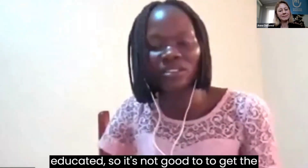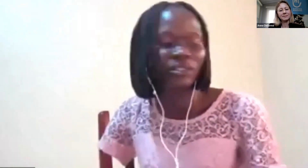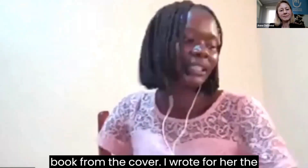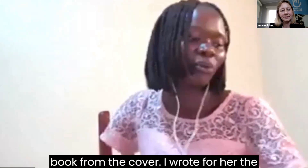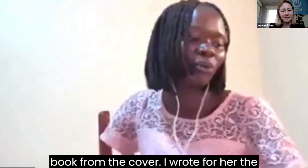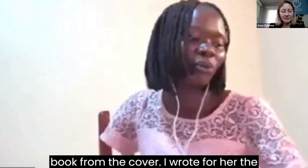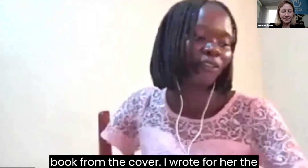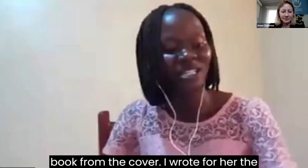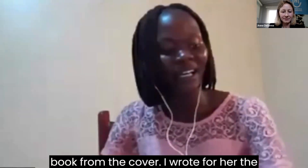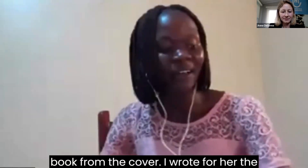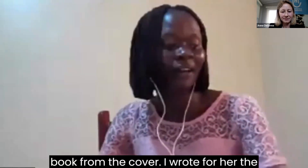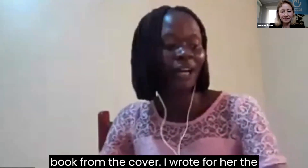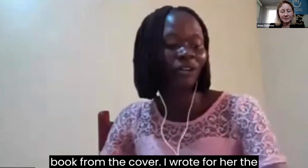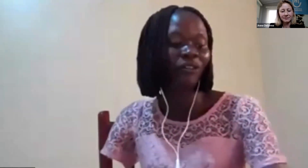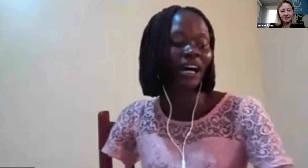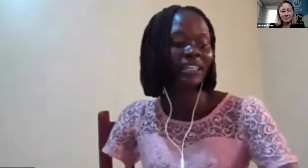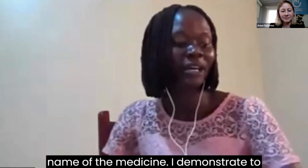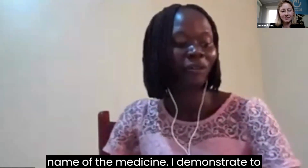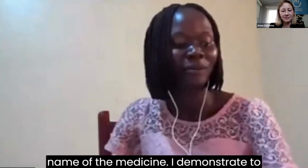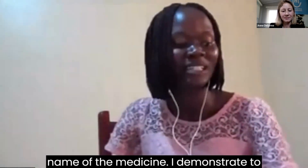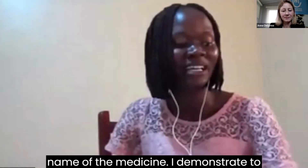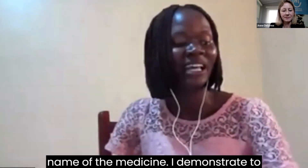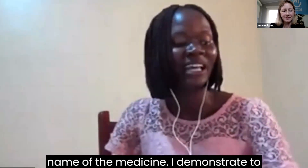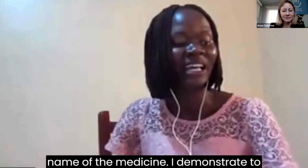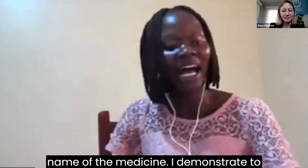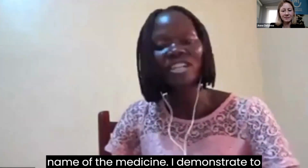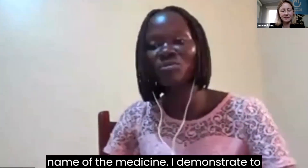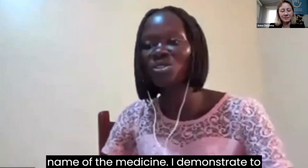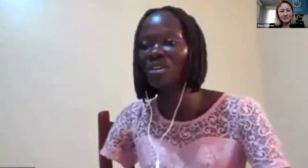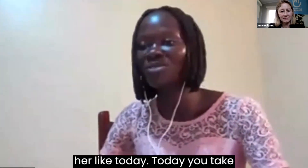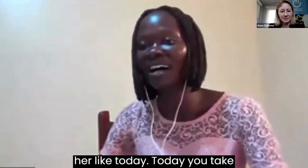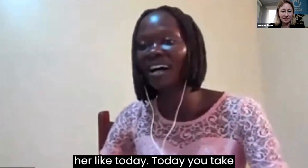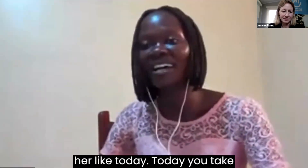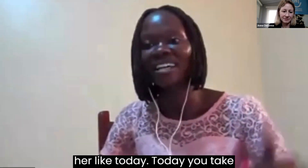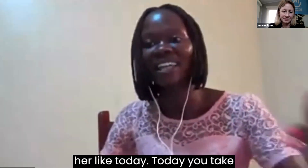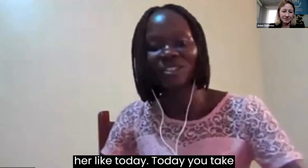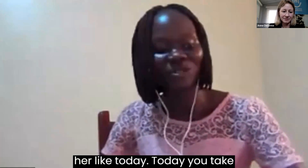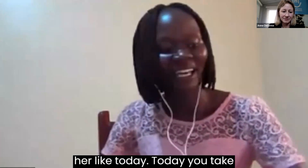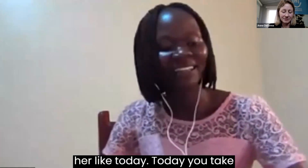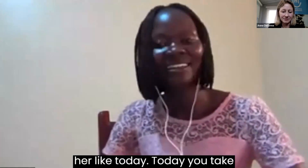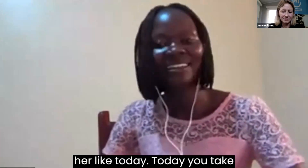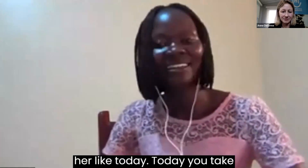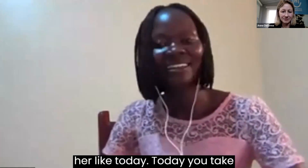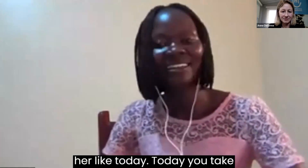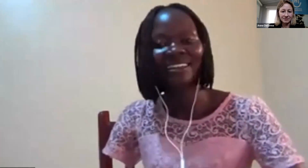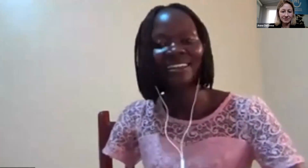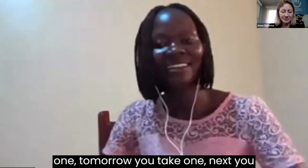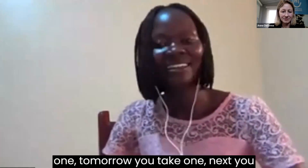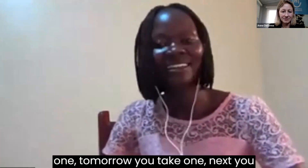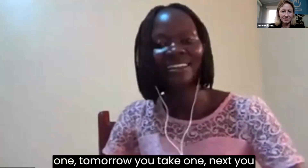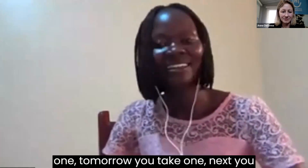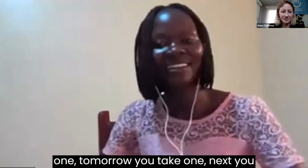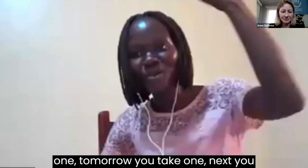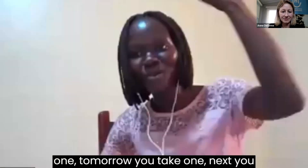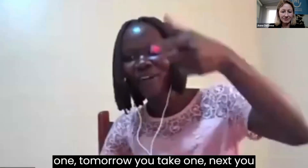good to judge the book from the cover. I wrote for her the name of the medicine. I demonstrate to her, like today you take